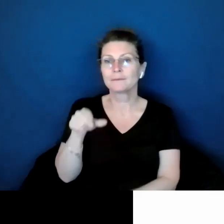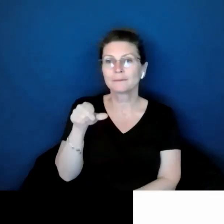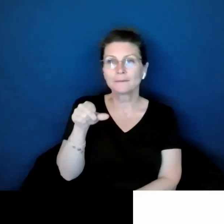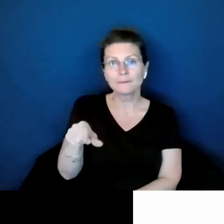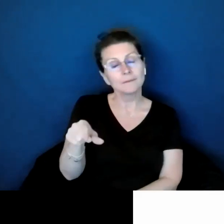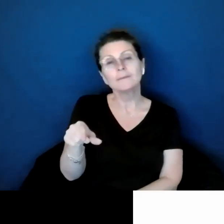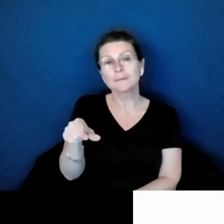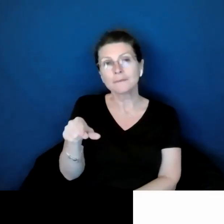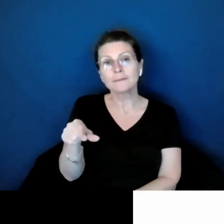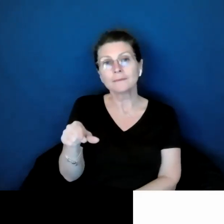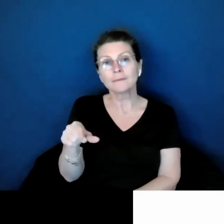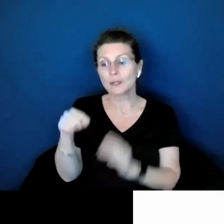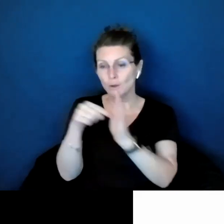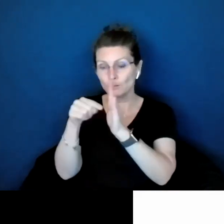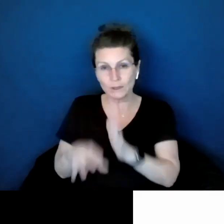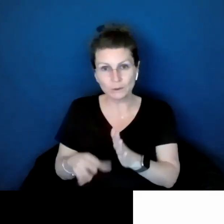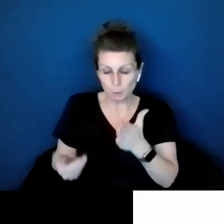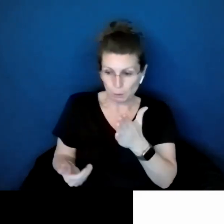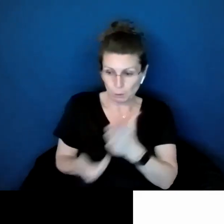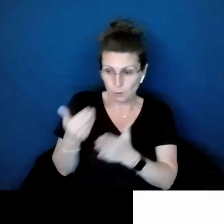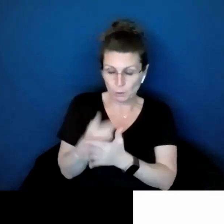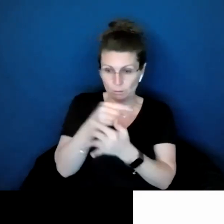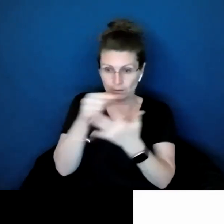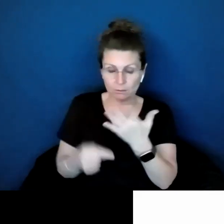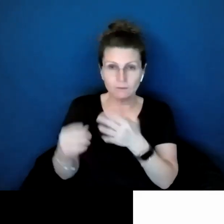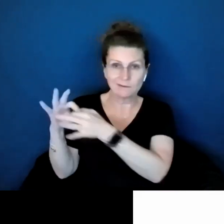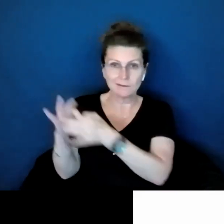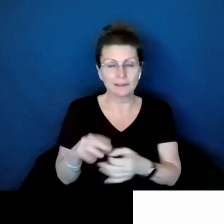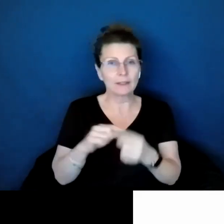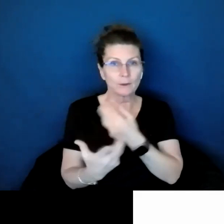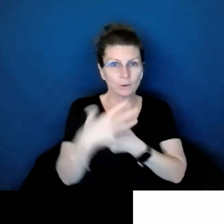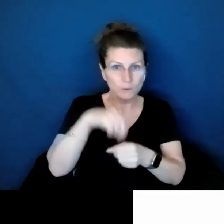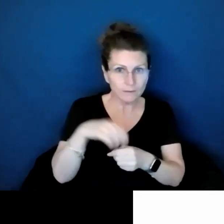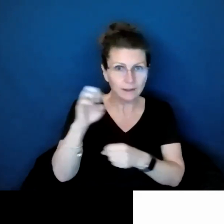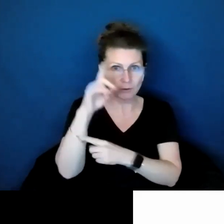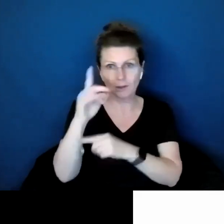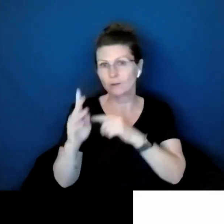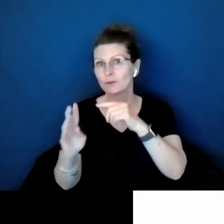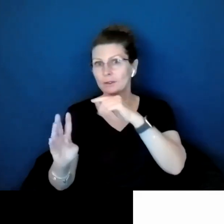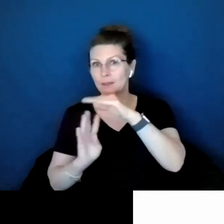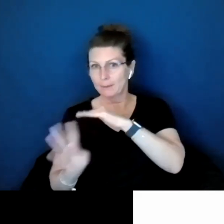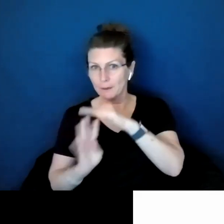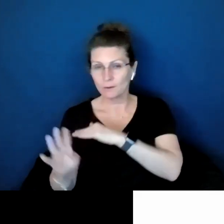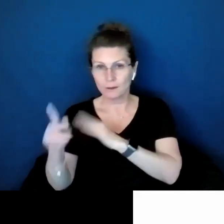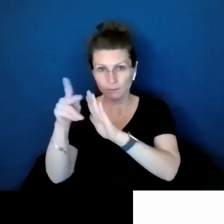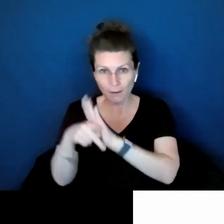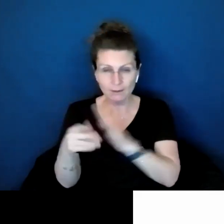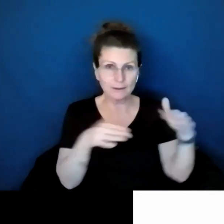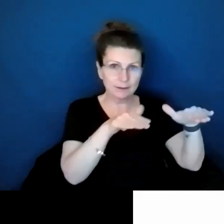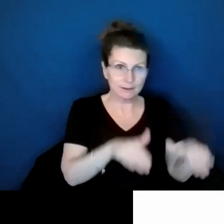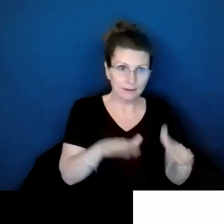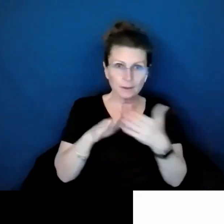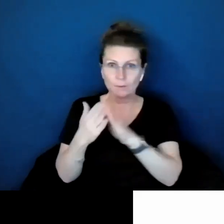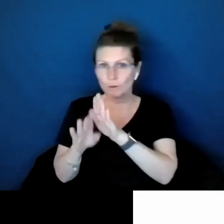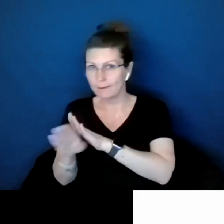researcher in the areas of equity and inclusivity in education, immigration policies and settlement, community